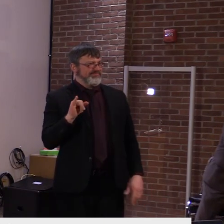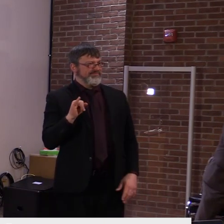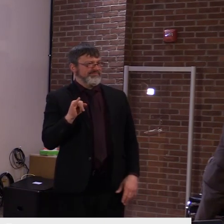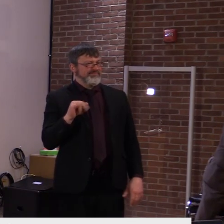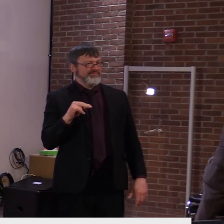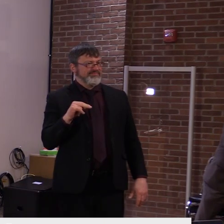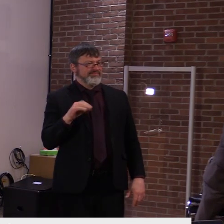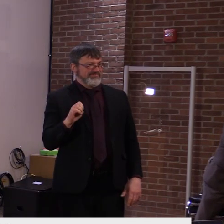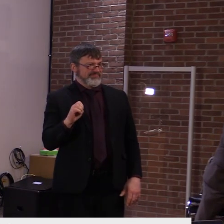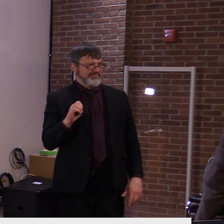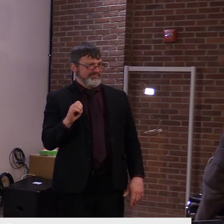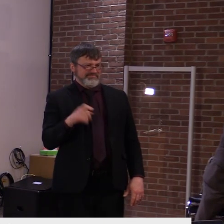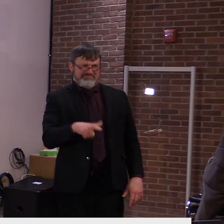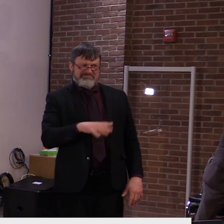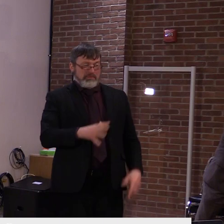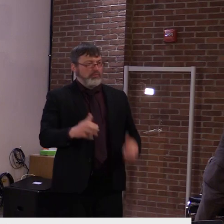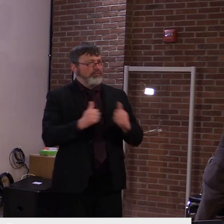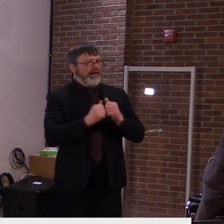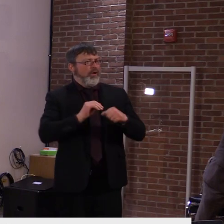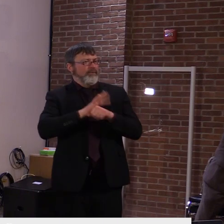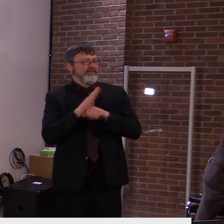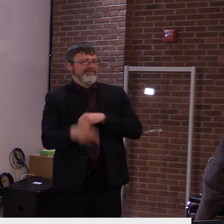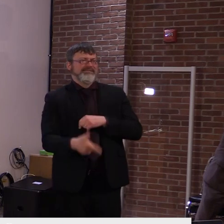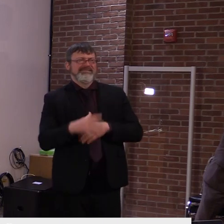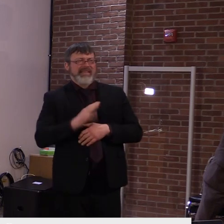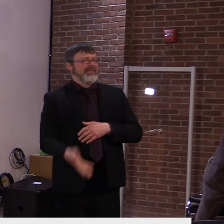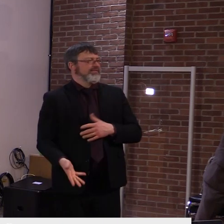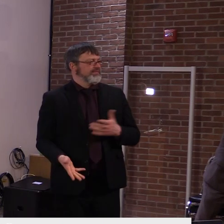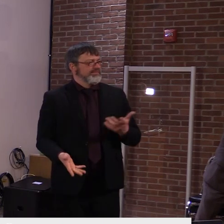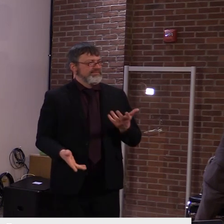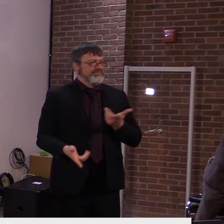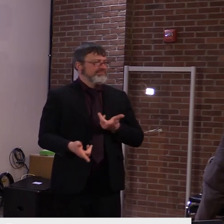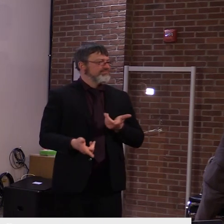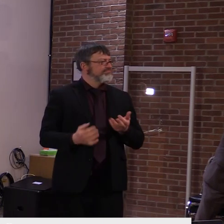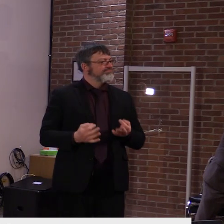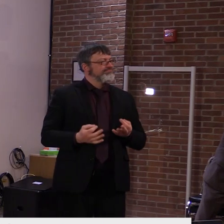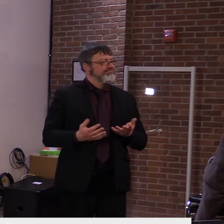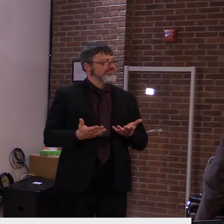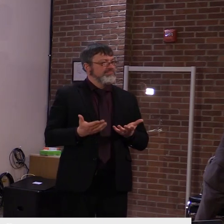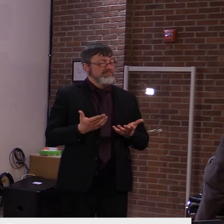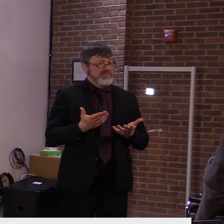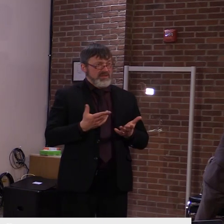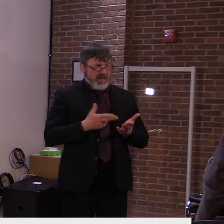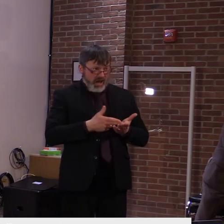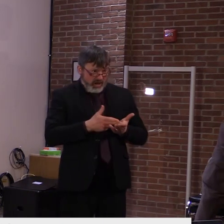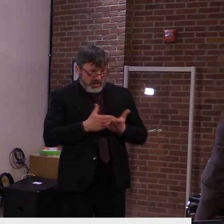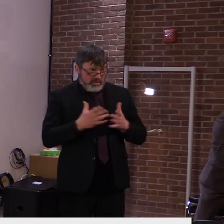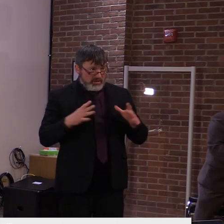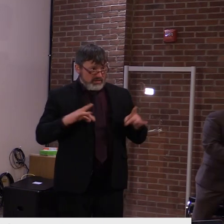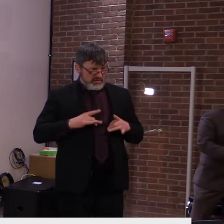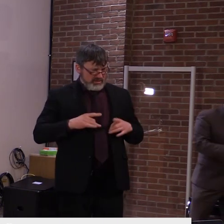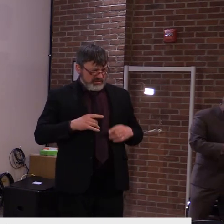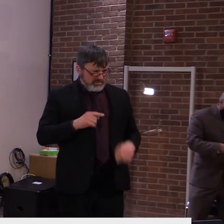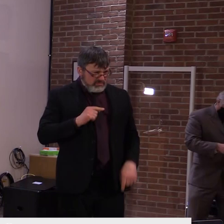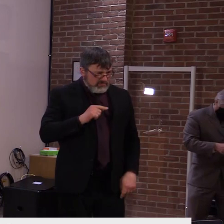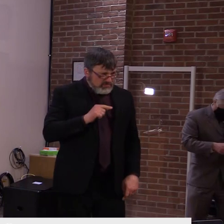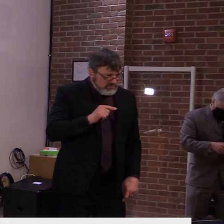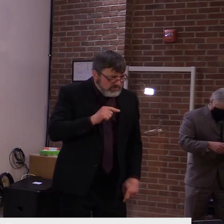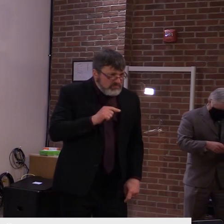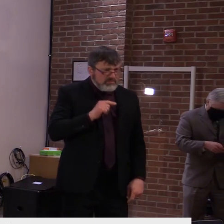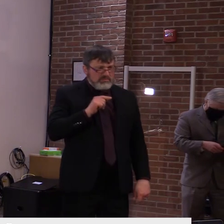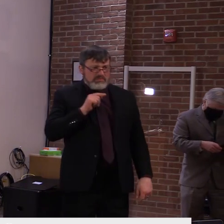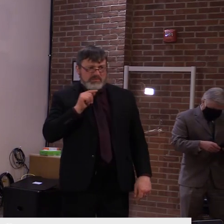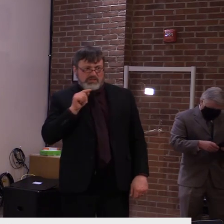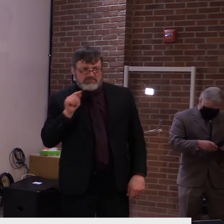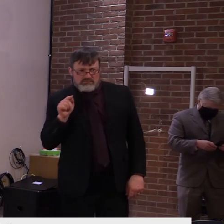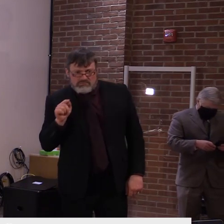significantly infected by this virus. And that's still believed to be kind of a physiological aspect of them